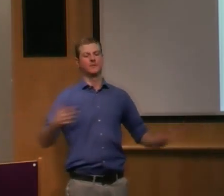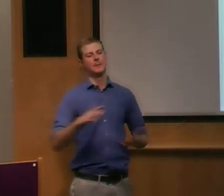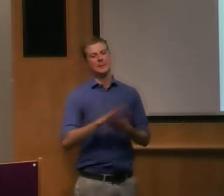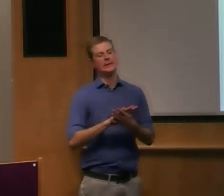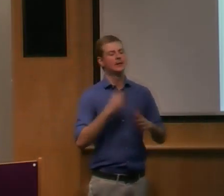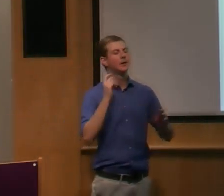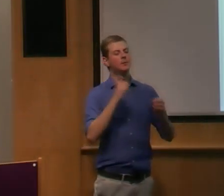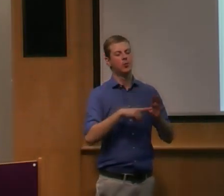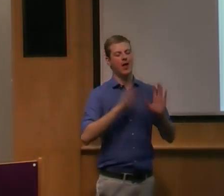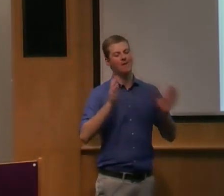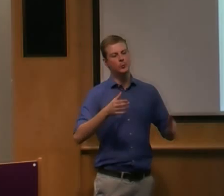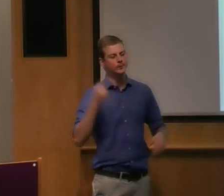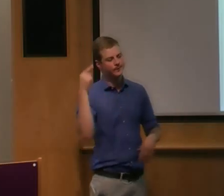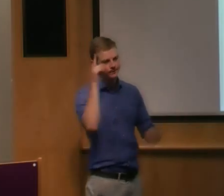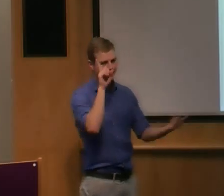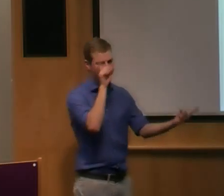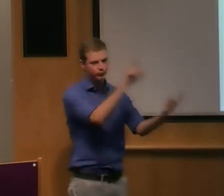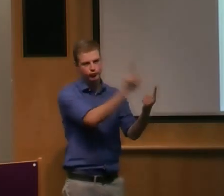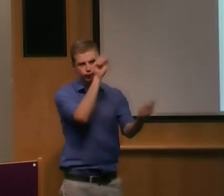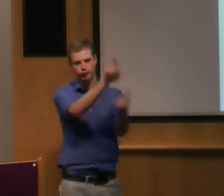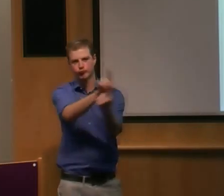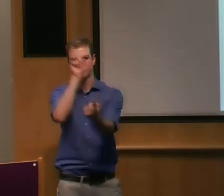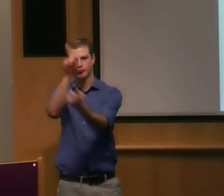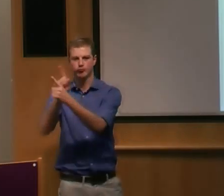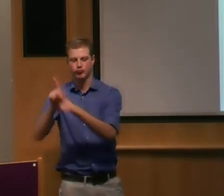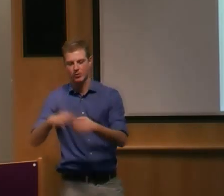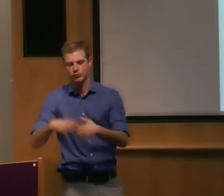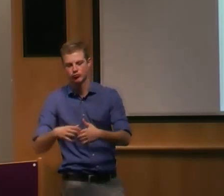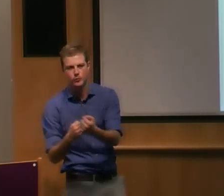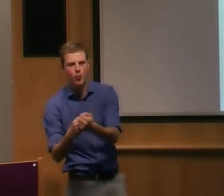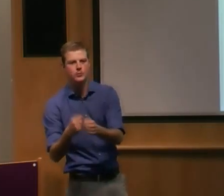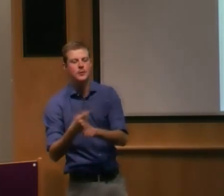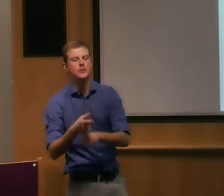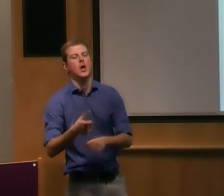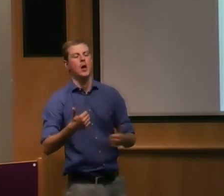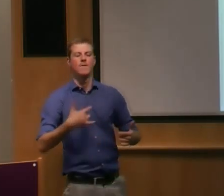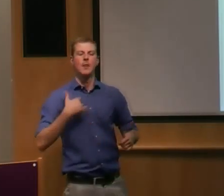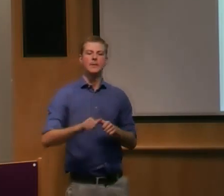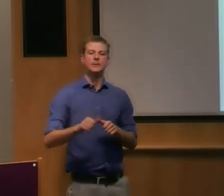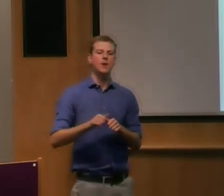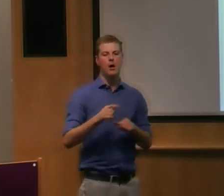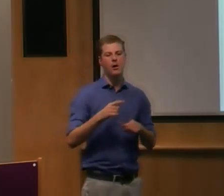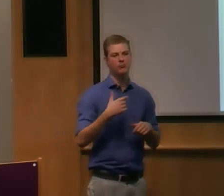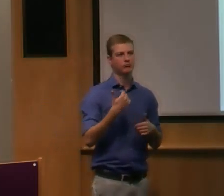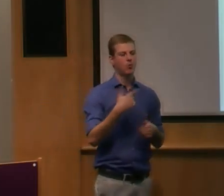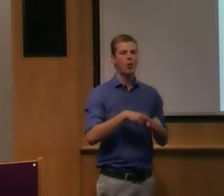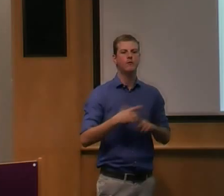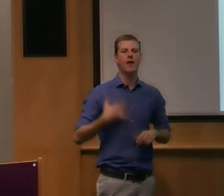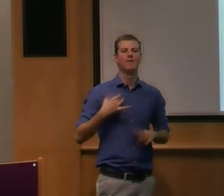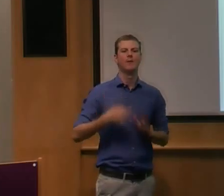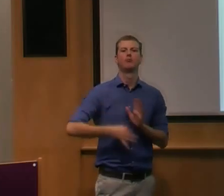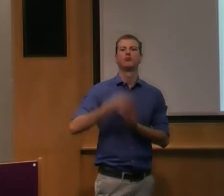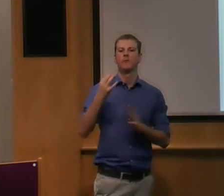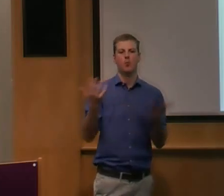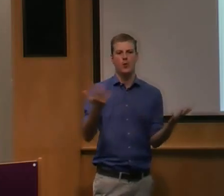in London, all the events. It's very expensive for them to travel there. So instead of them coming to London, we want the BTA youth to go out